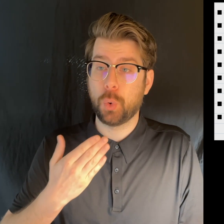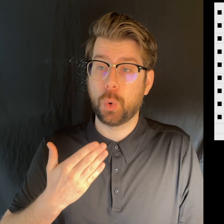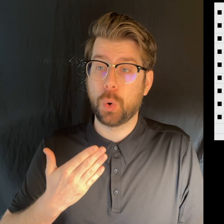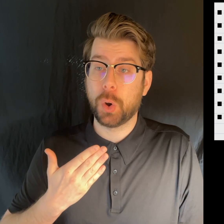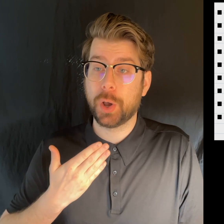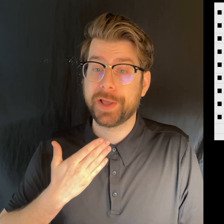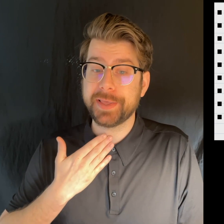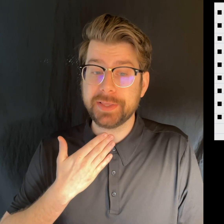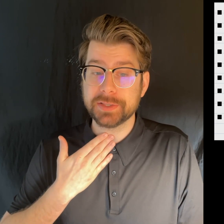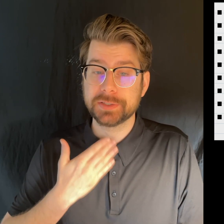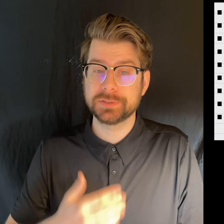annoy,